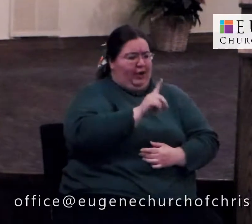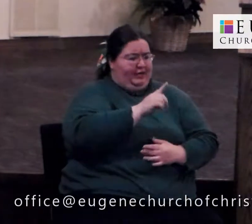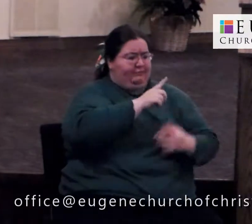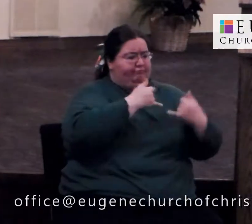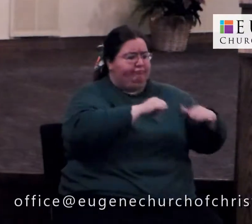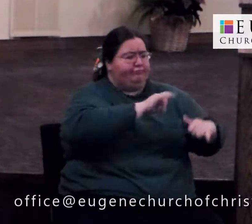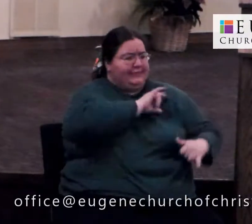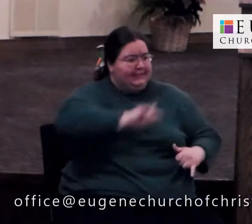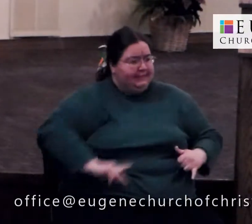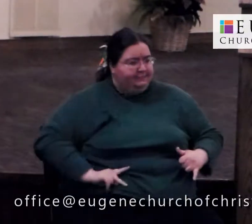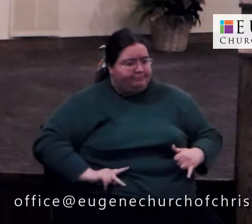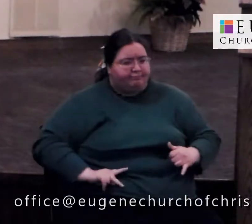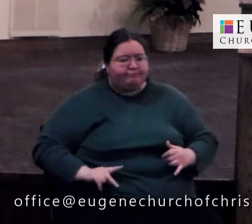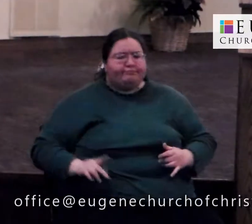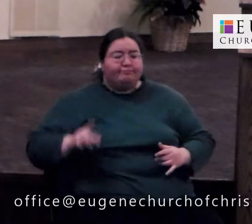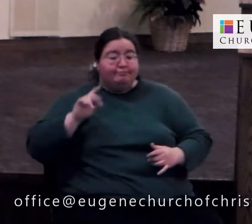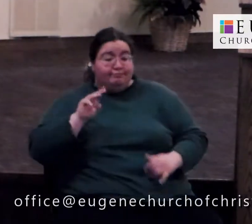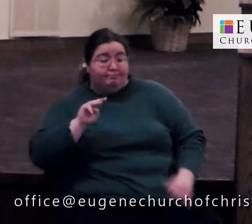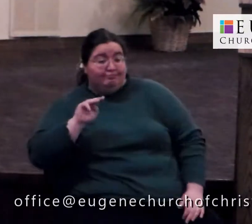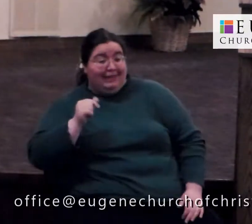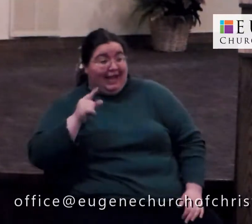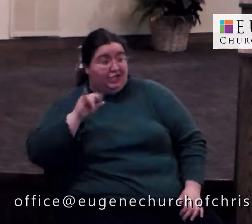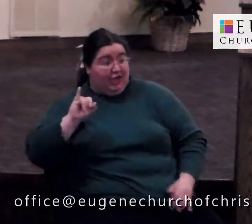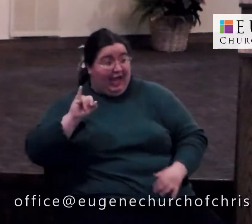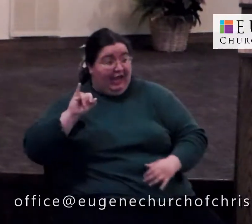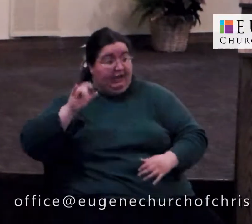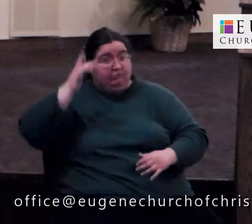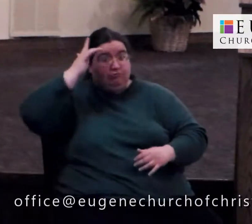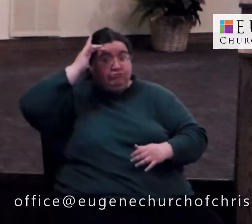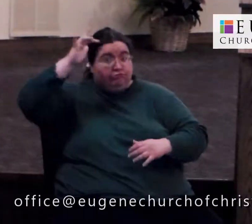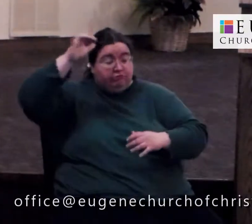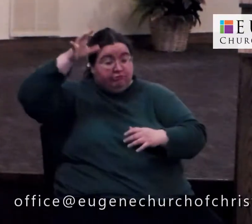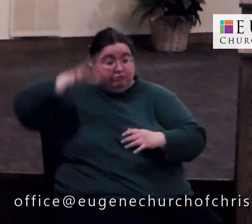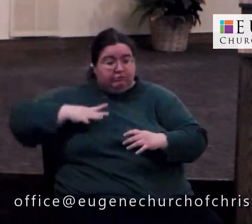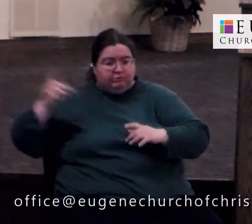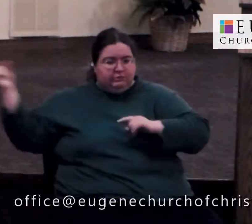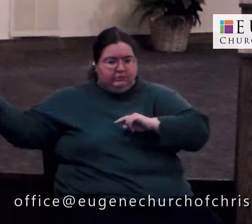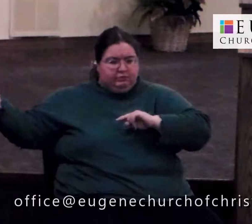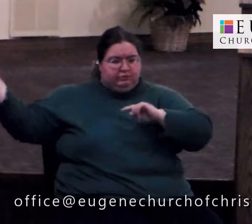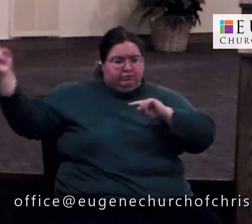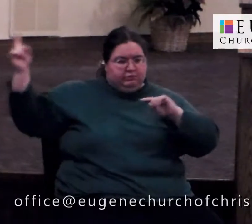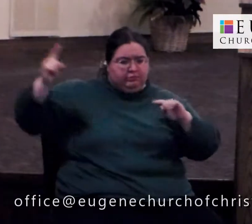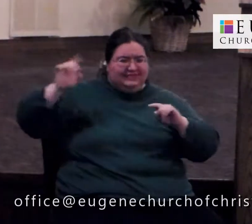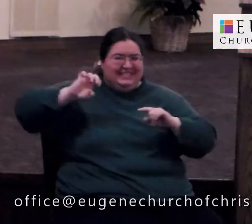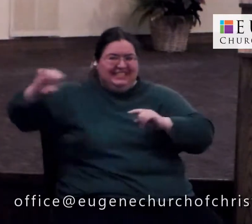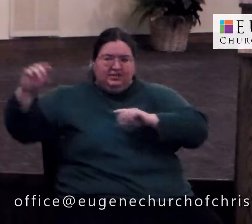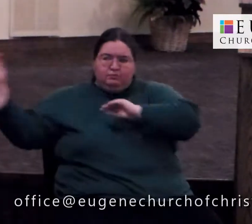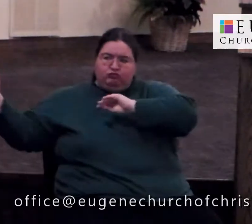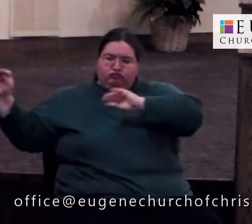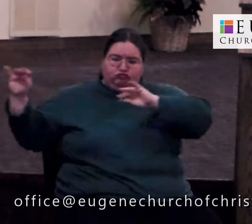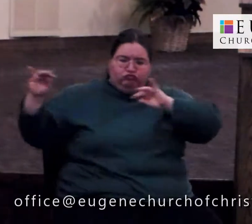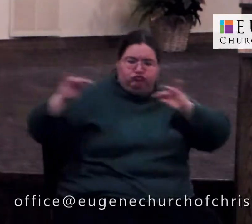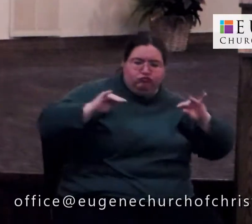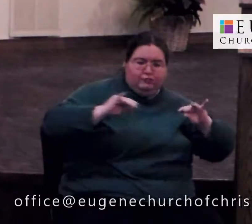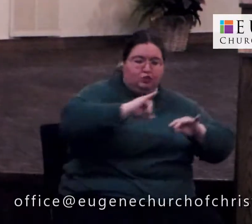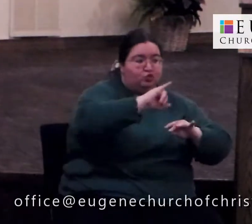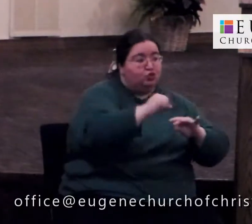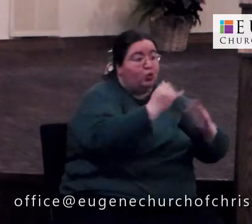been born King of the Jews? We saw his star when it rose and have come to worship him." Now,